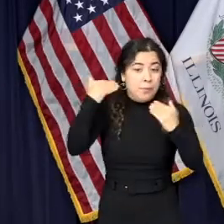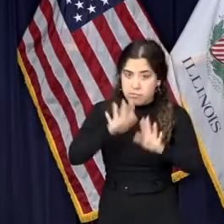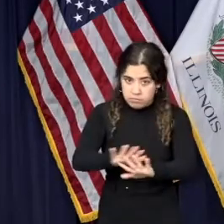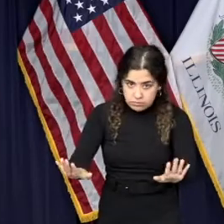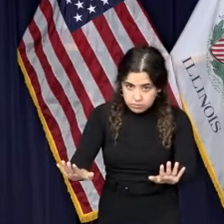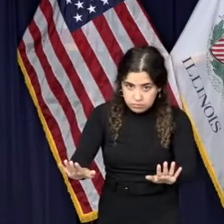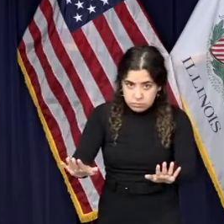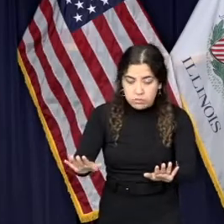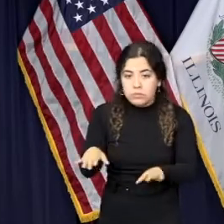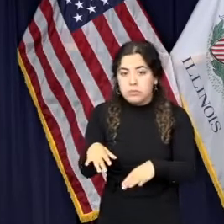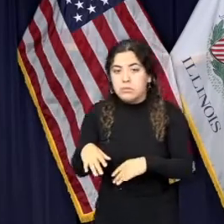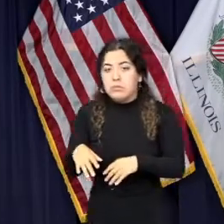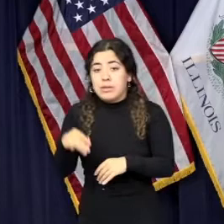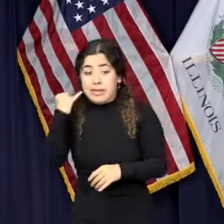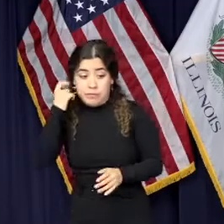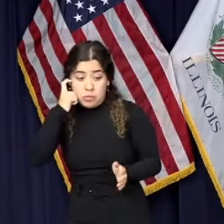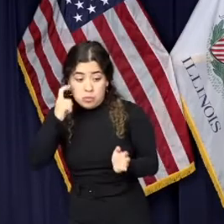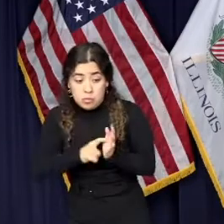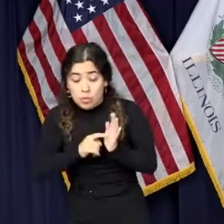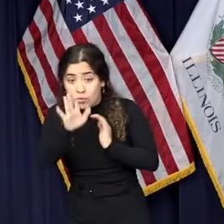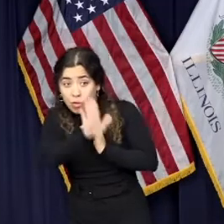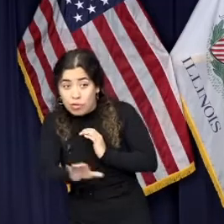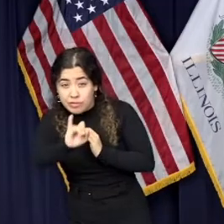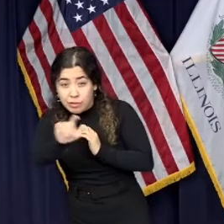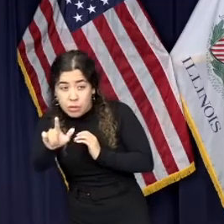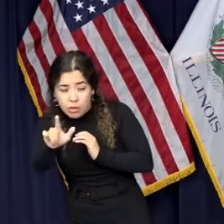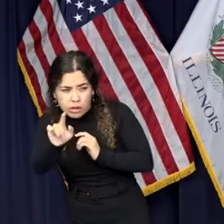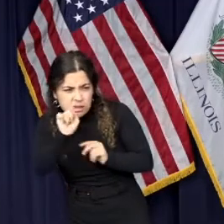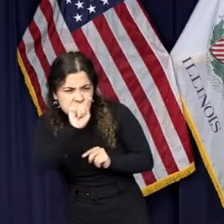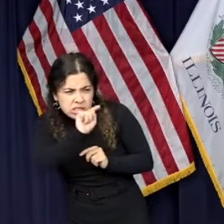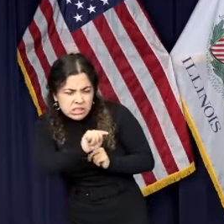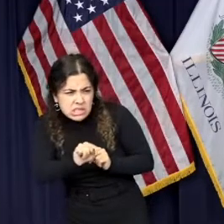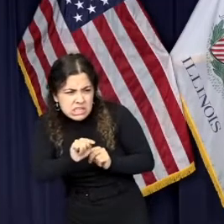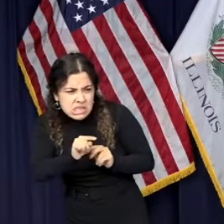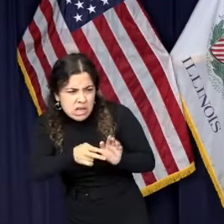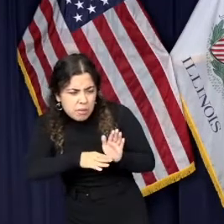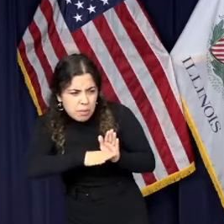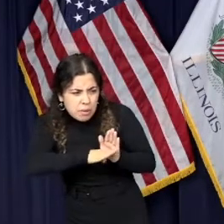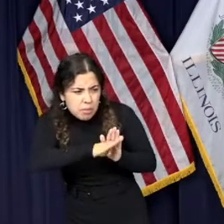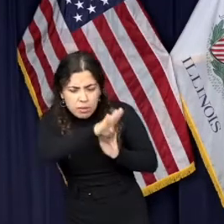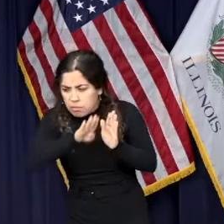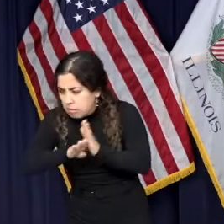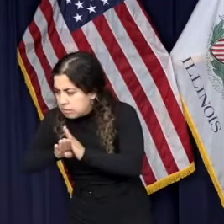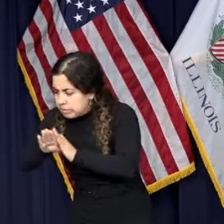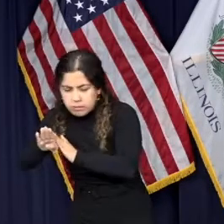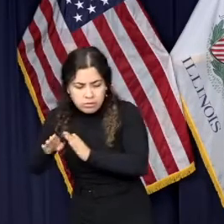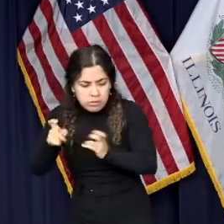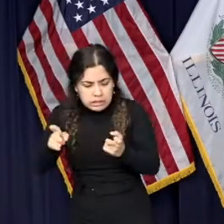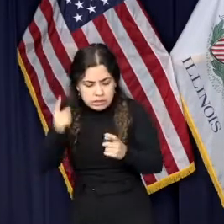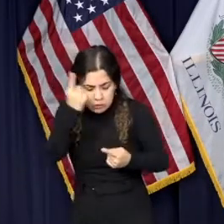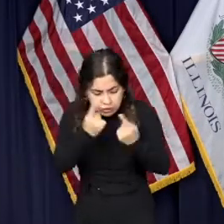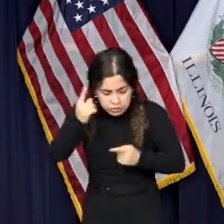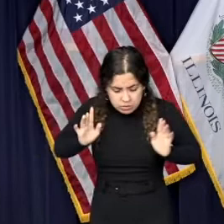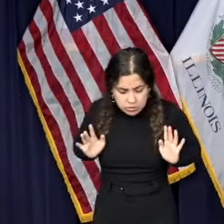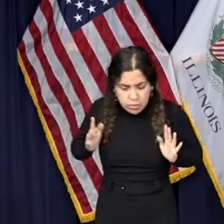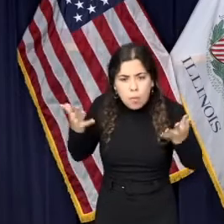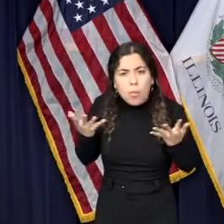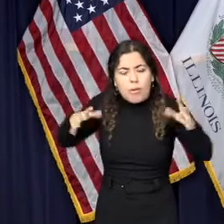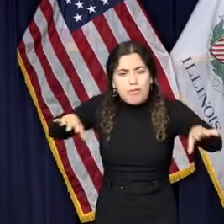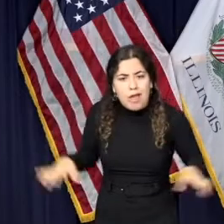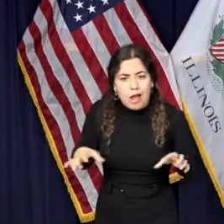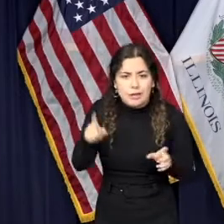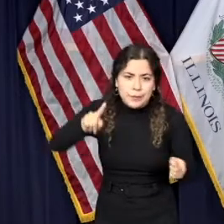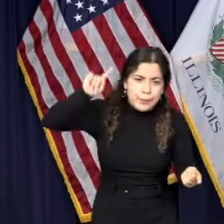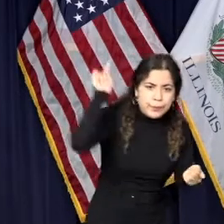state that start seeing an increase need to look critically at what mitigation actions will slow the spread. Are there